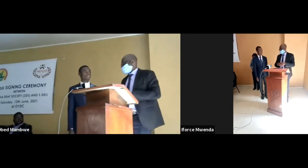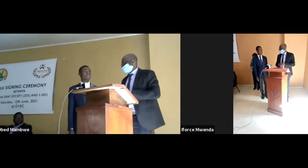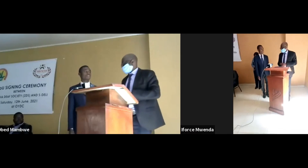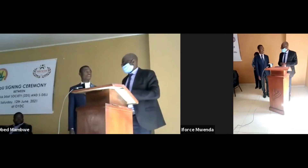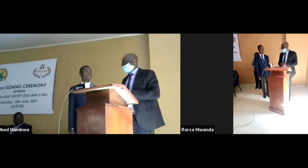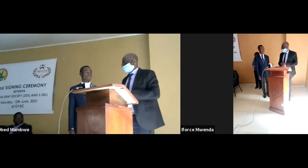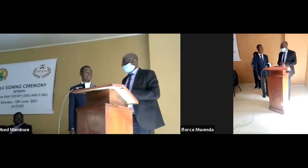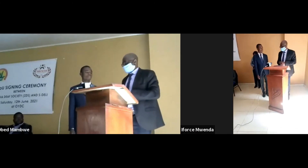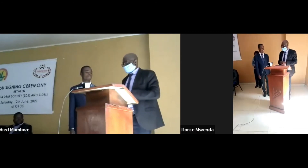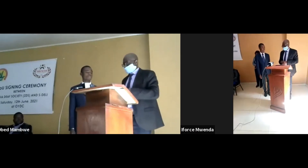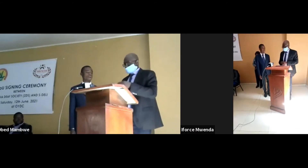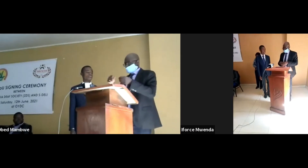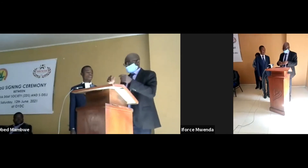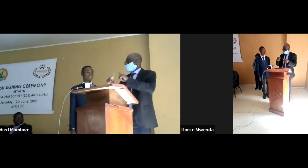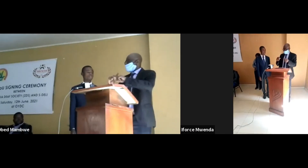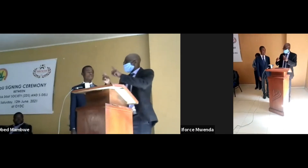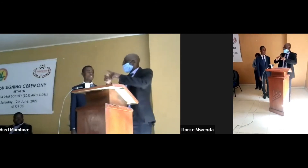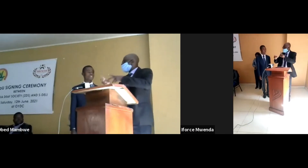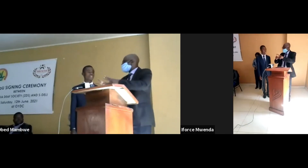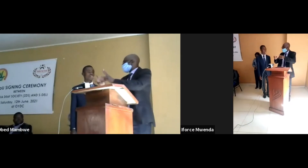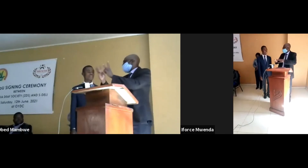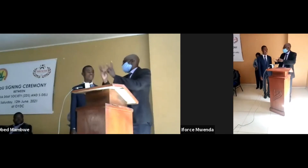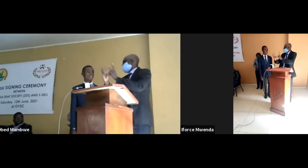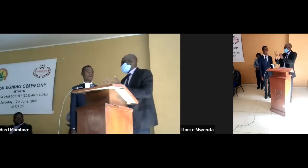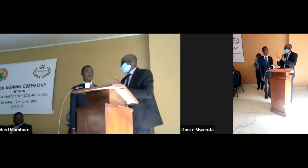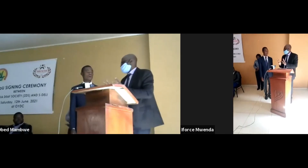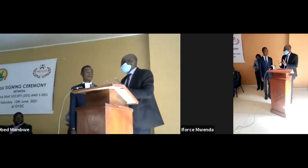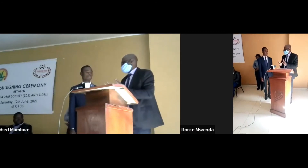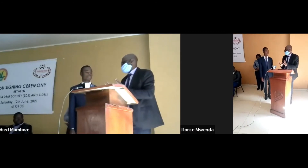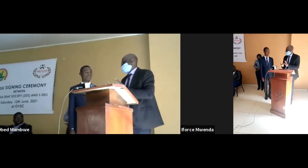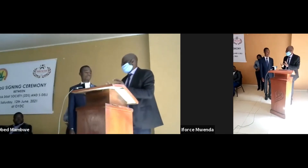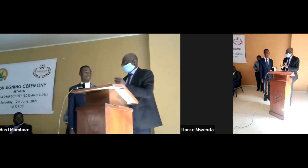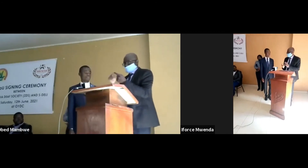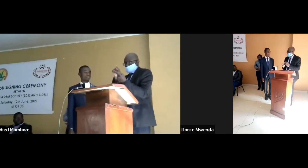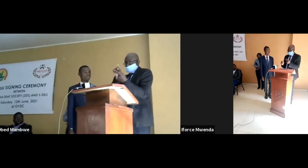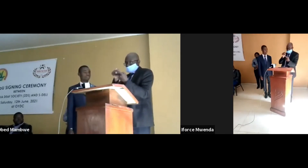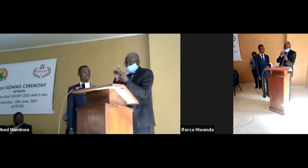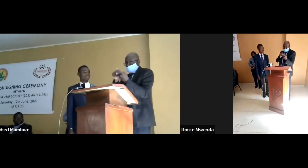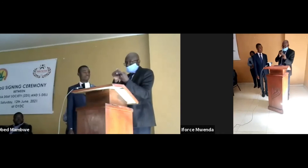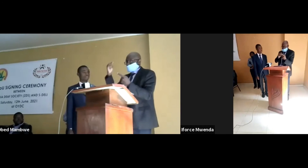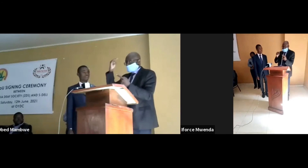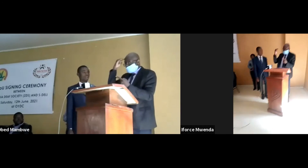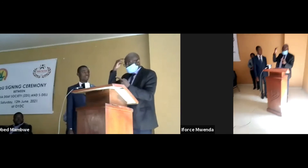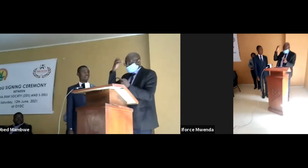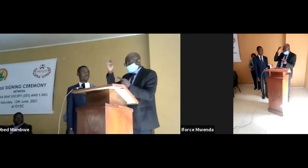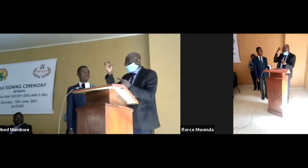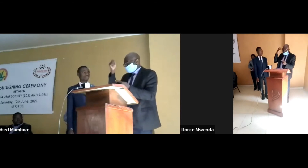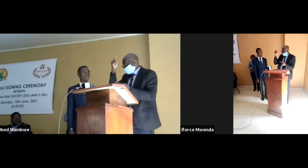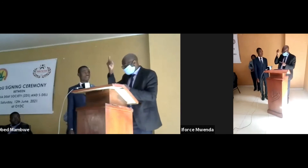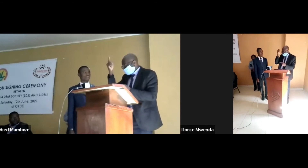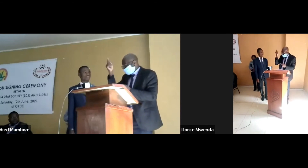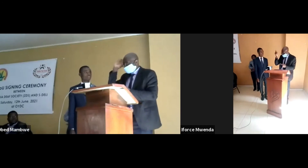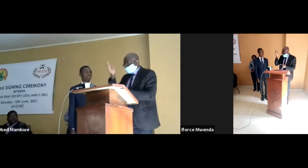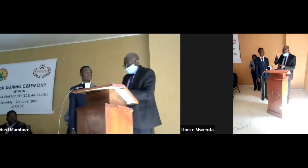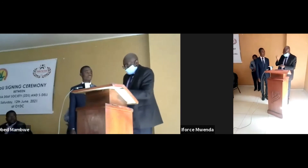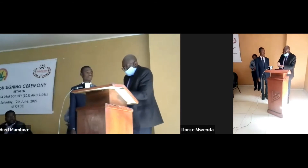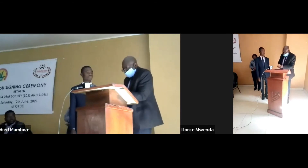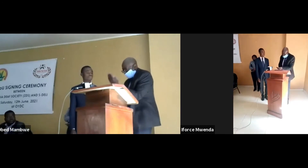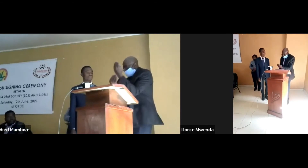We feel it's a very wonderful and important program and a good